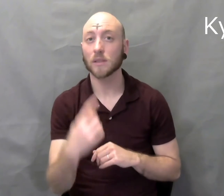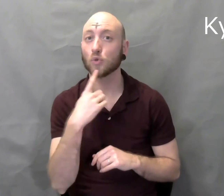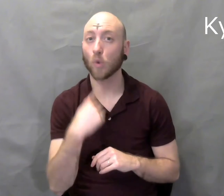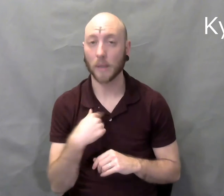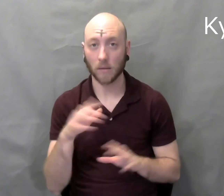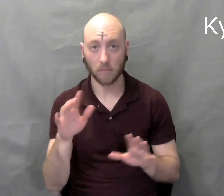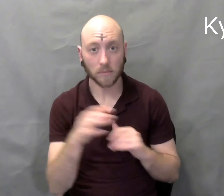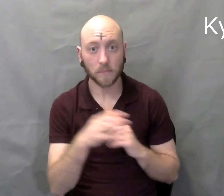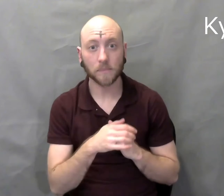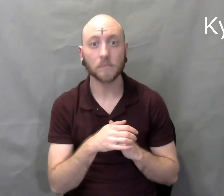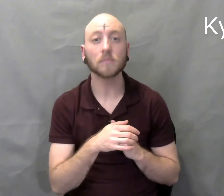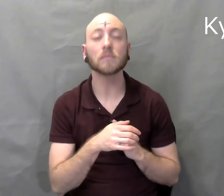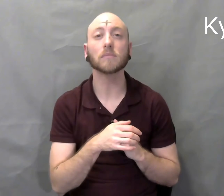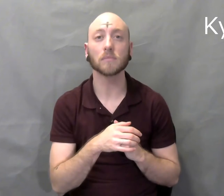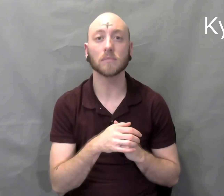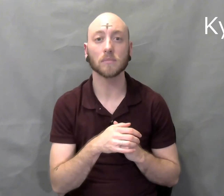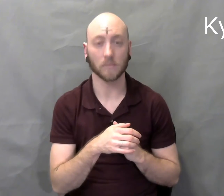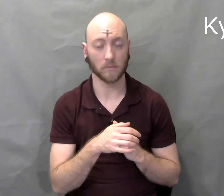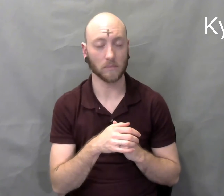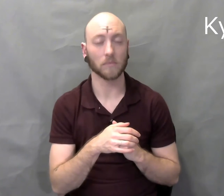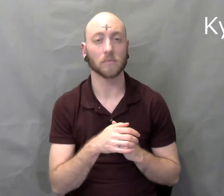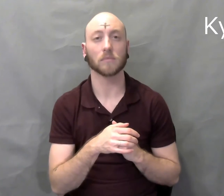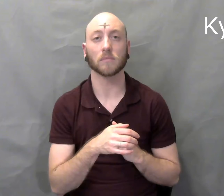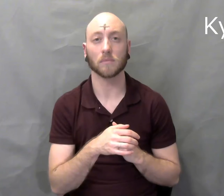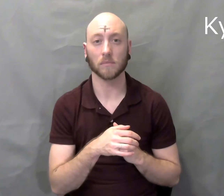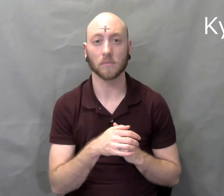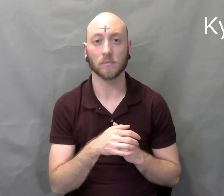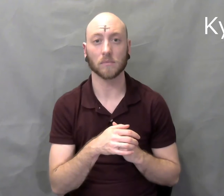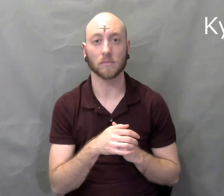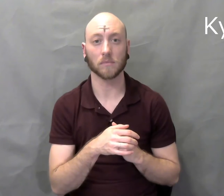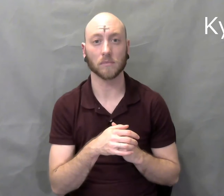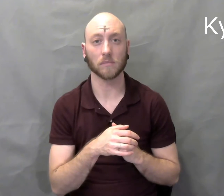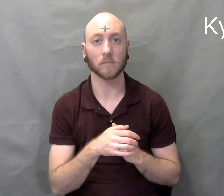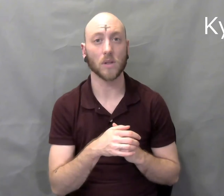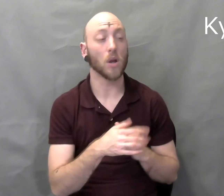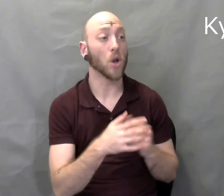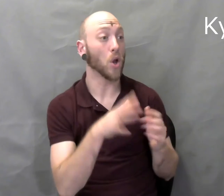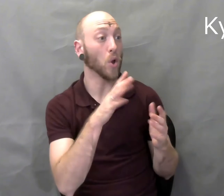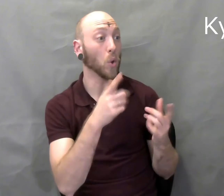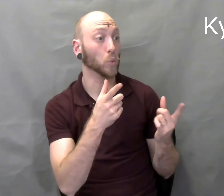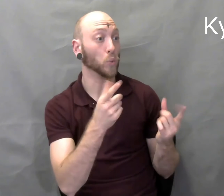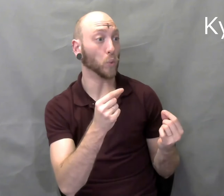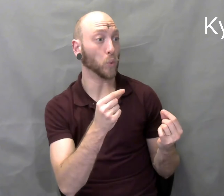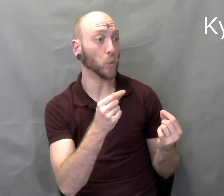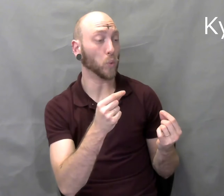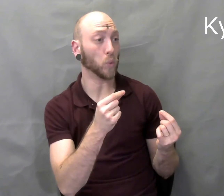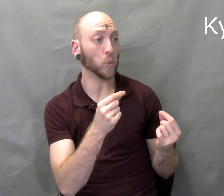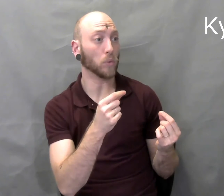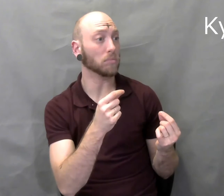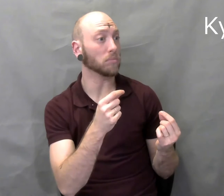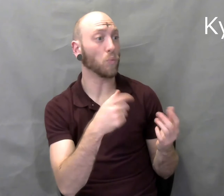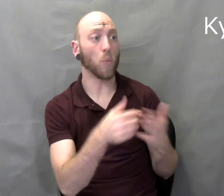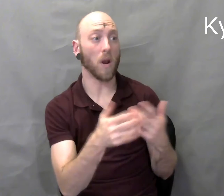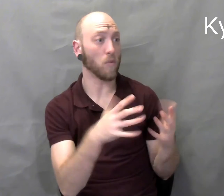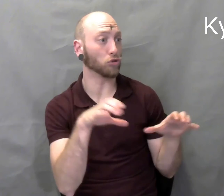if whatever you do, I care that you call me first before it. If you're going to go rob a bank,